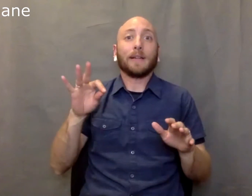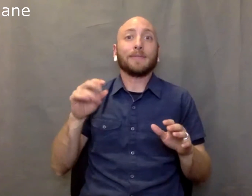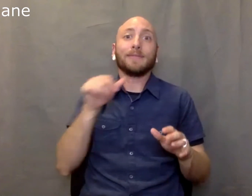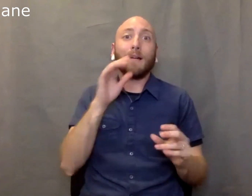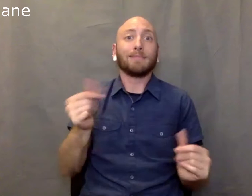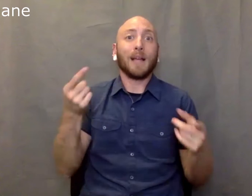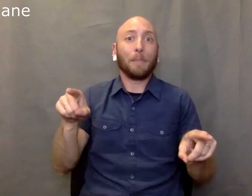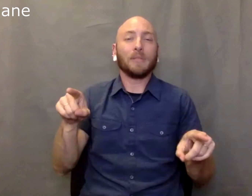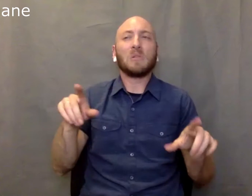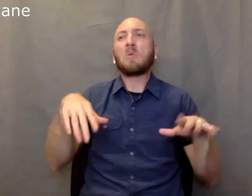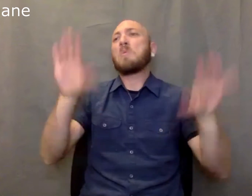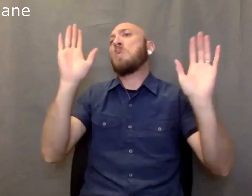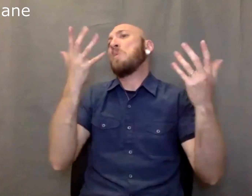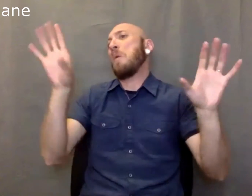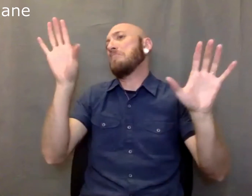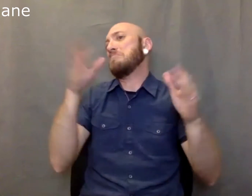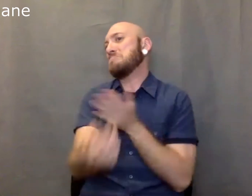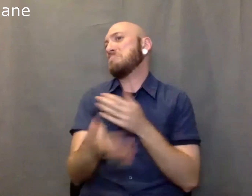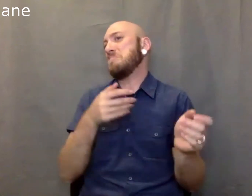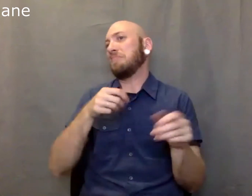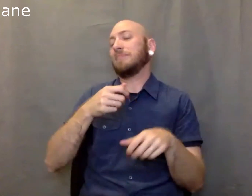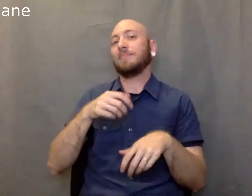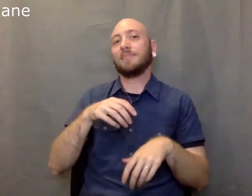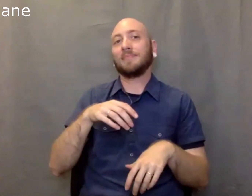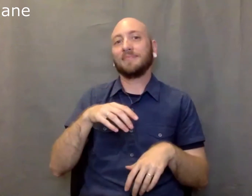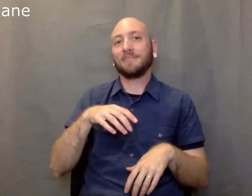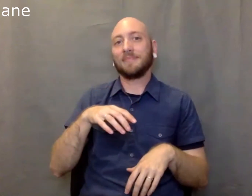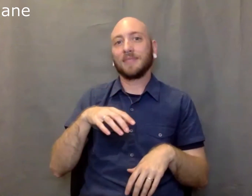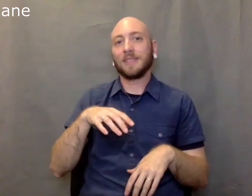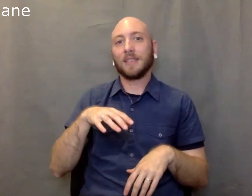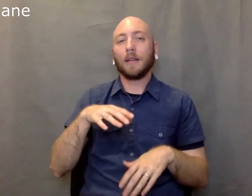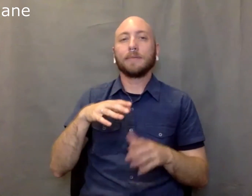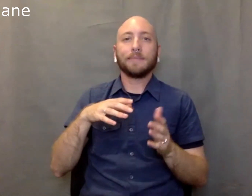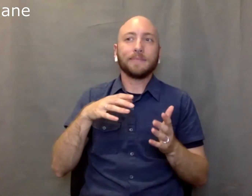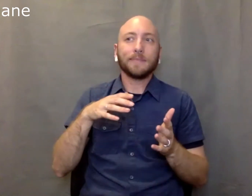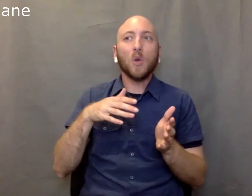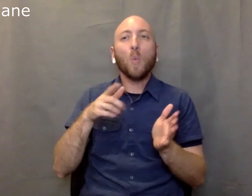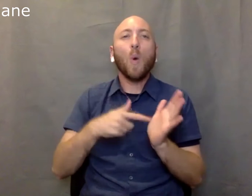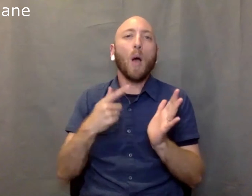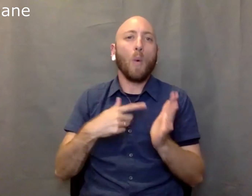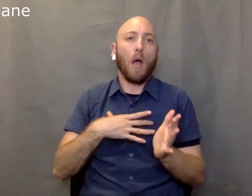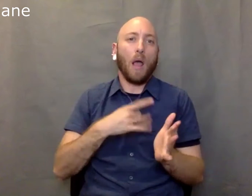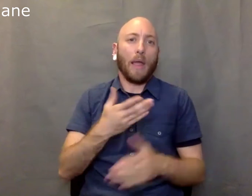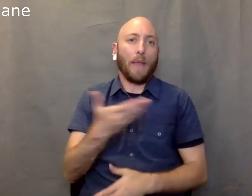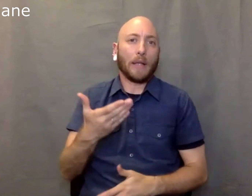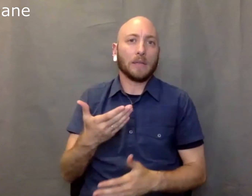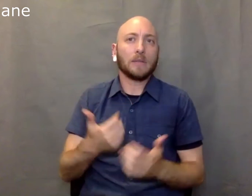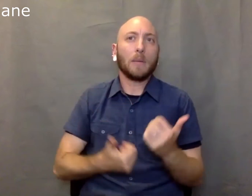life. Of course, there was like the odd things that I liked, but for the most part, I didn't want to do it. Like, forget